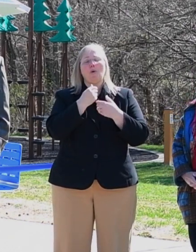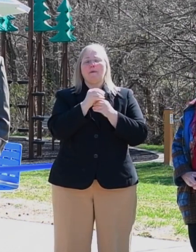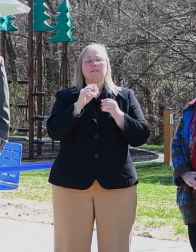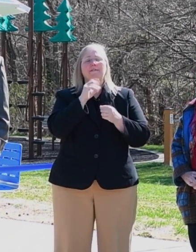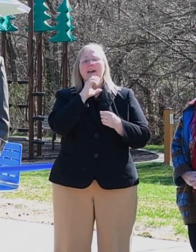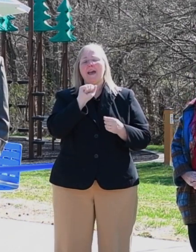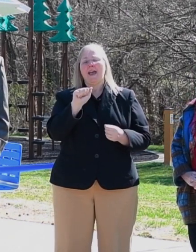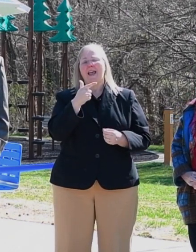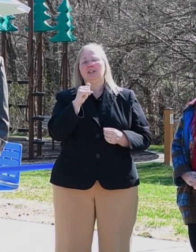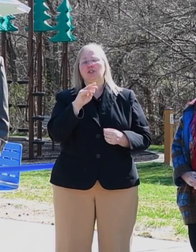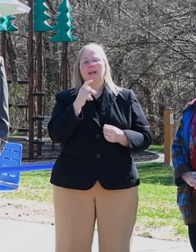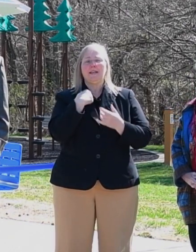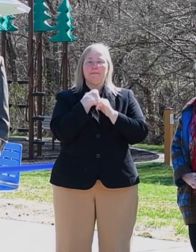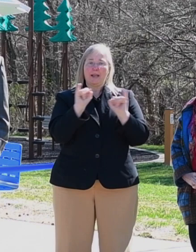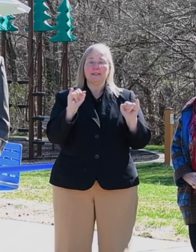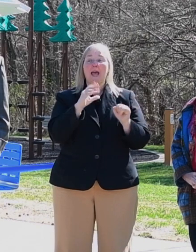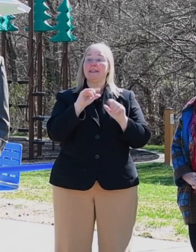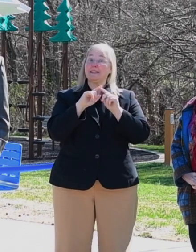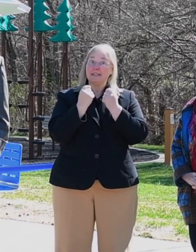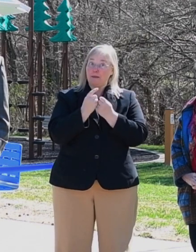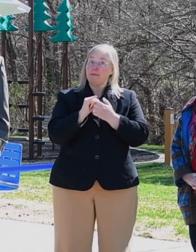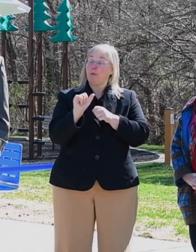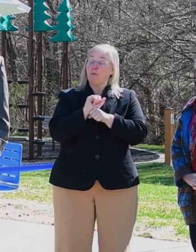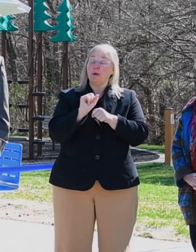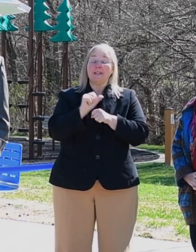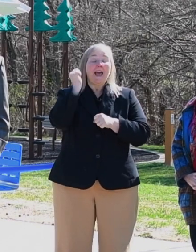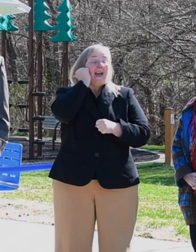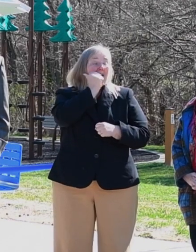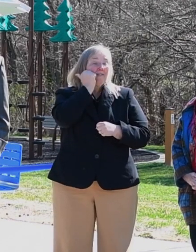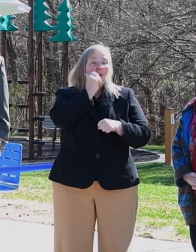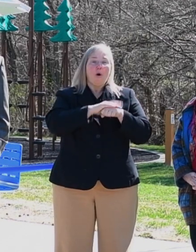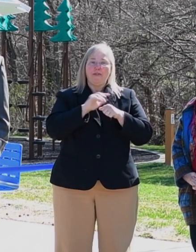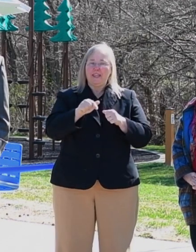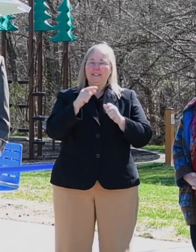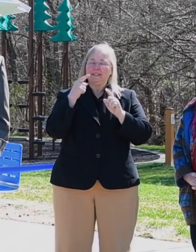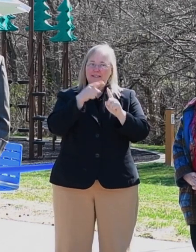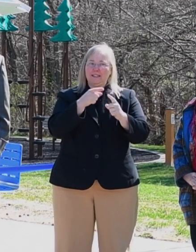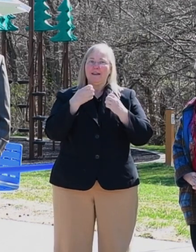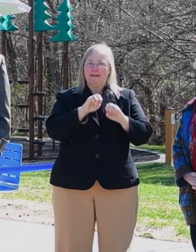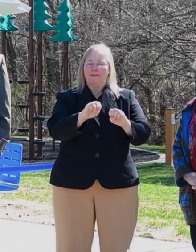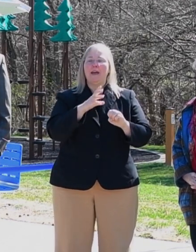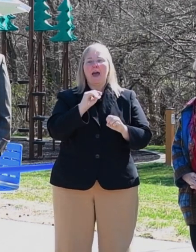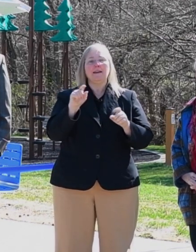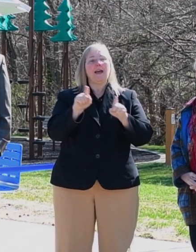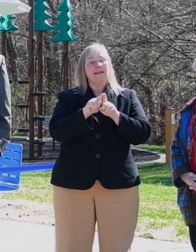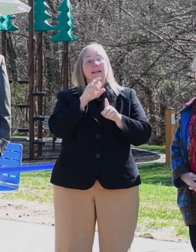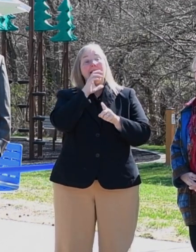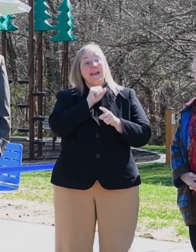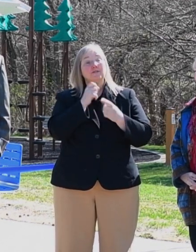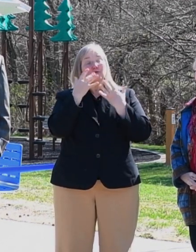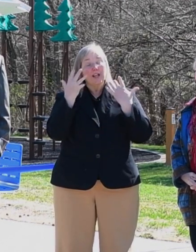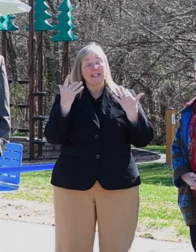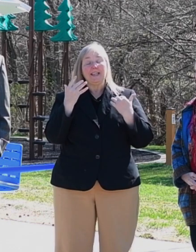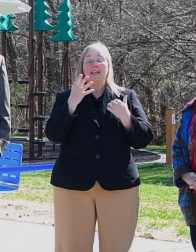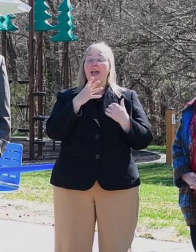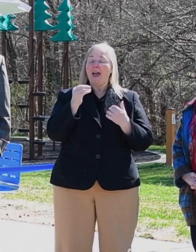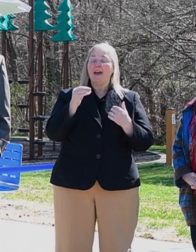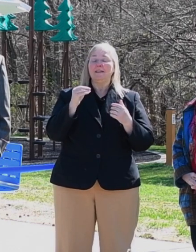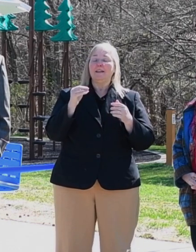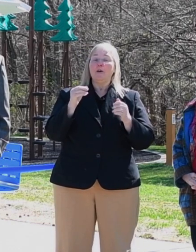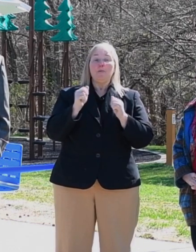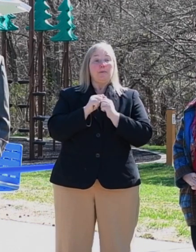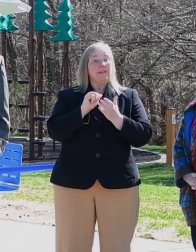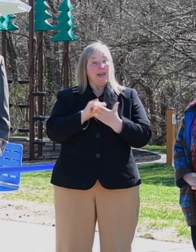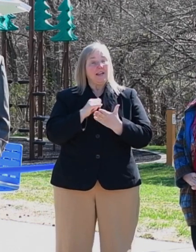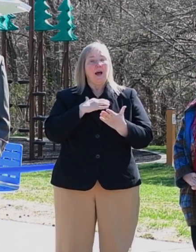team that works every day on this initiative and as age friendly. And with that, I